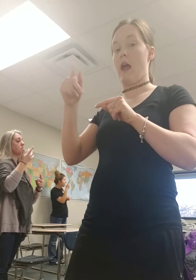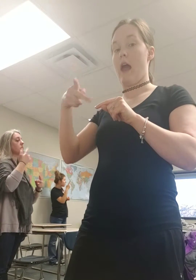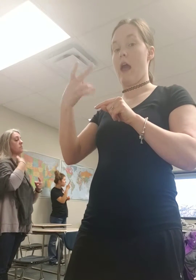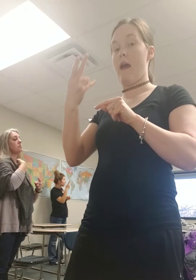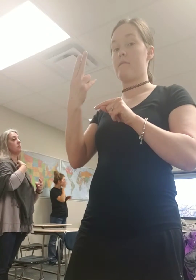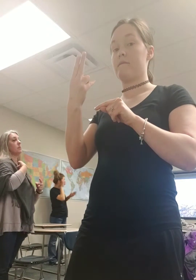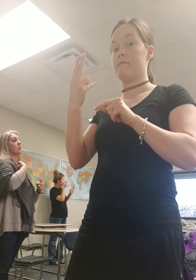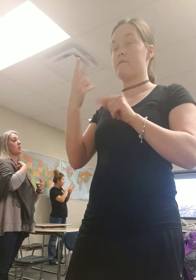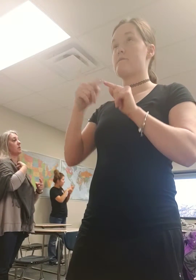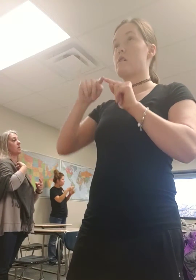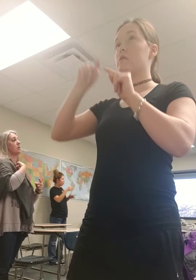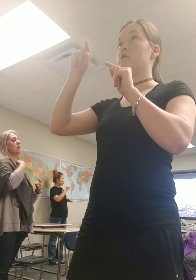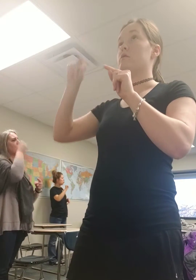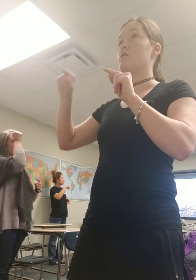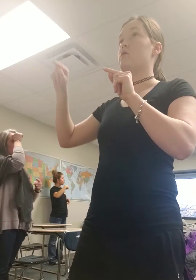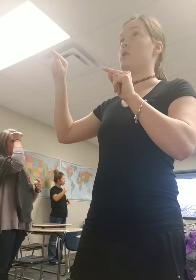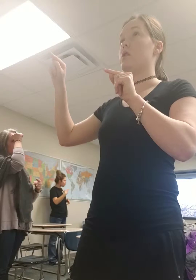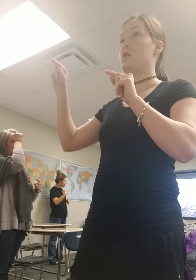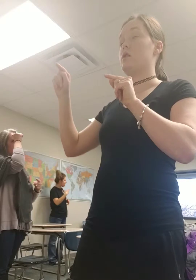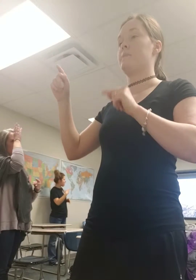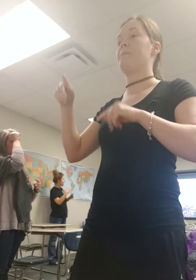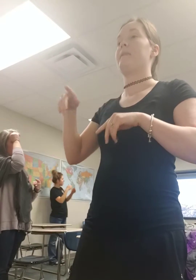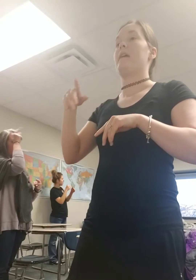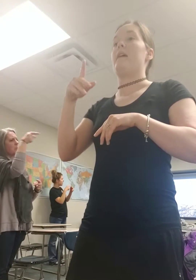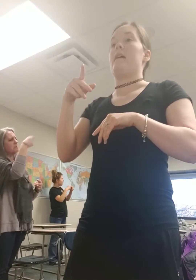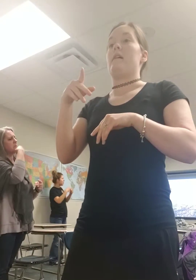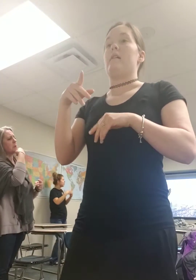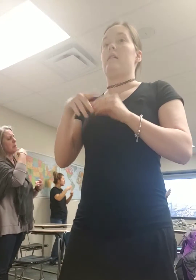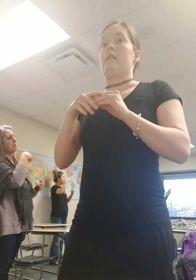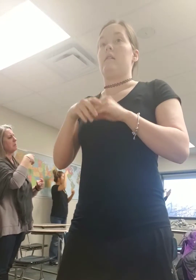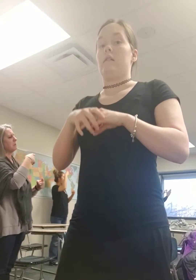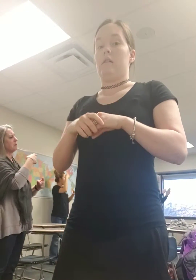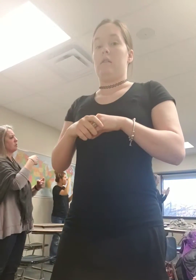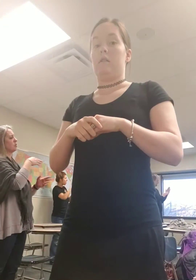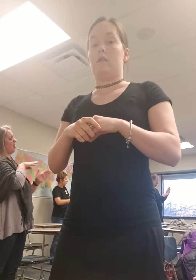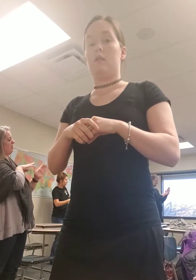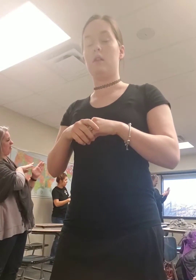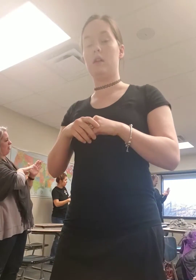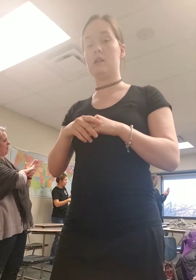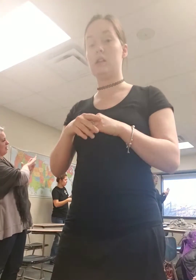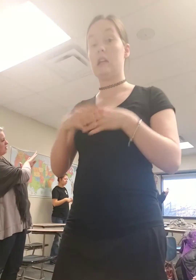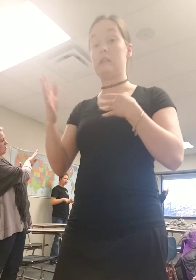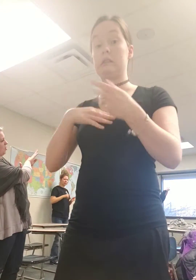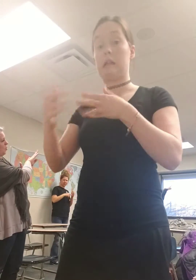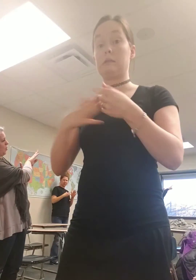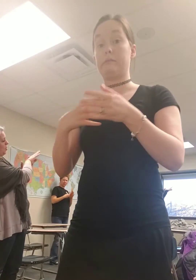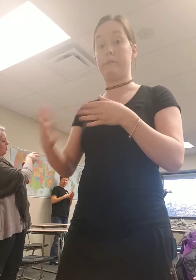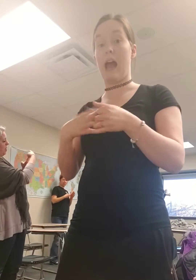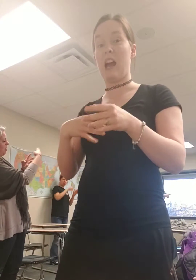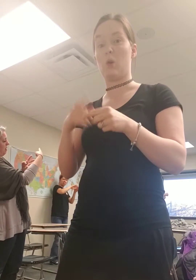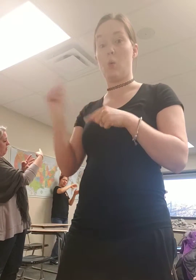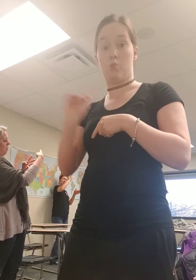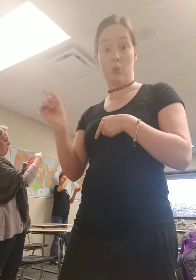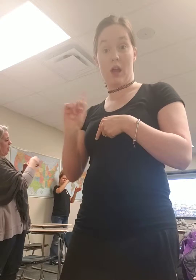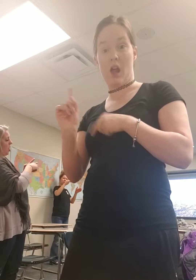Okay, what do you mean by the slope? The slope is higher. How diagonal the line is, because if you go to the very tip, the